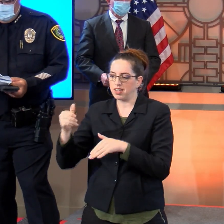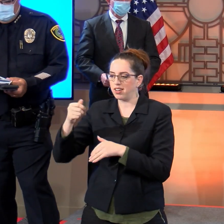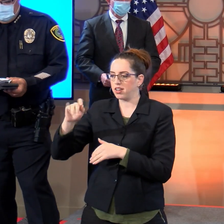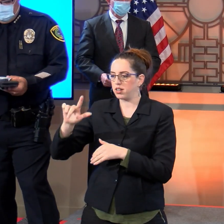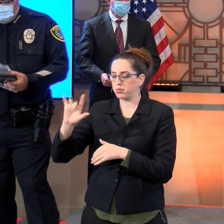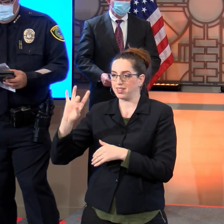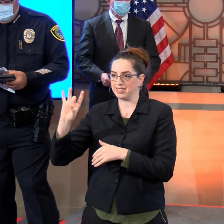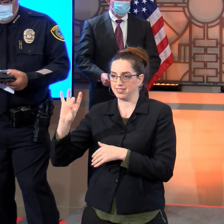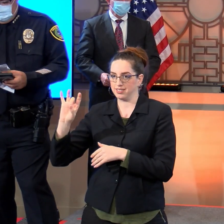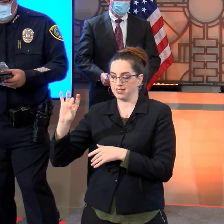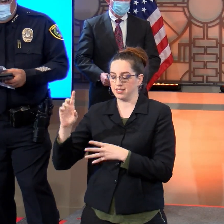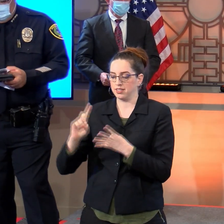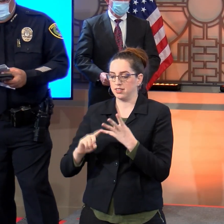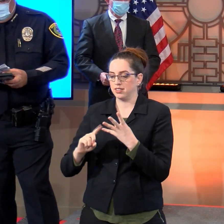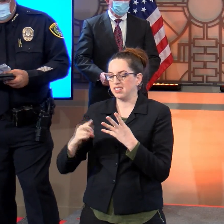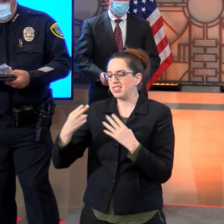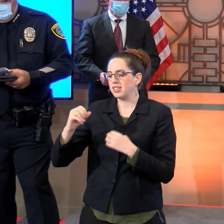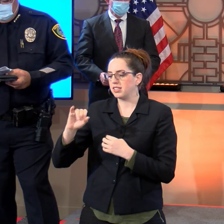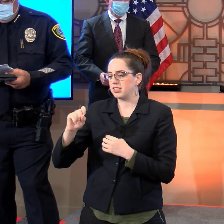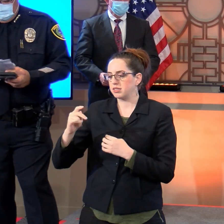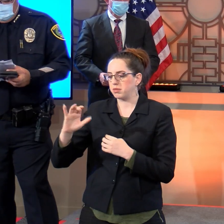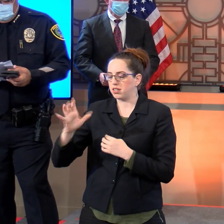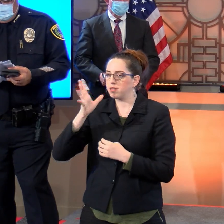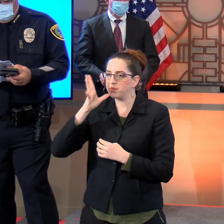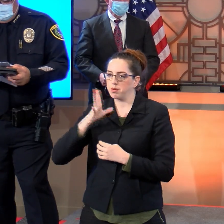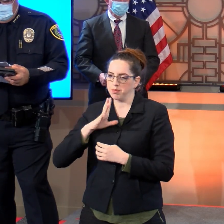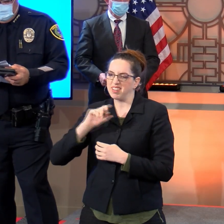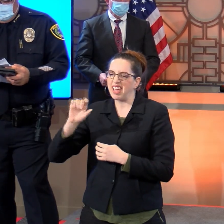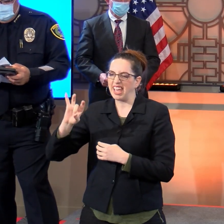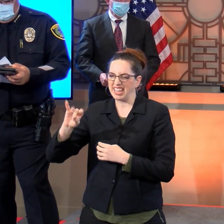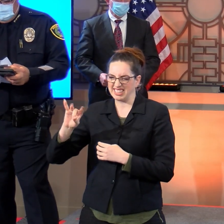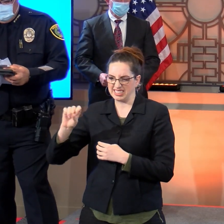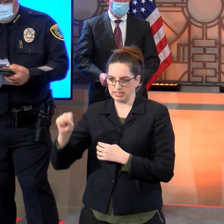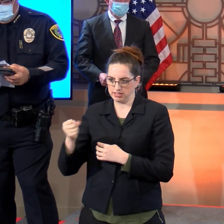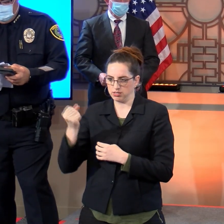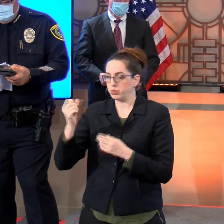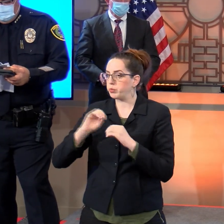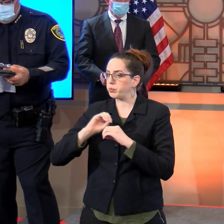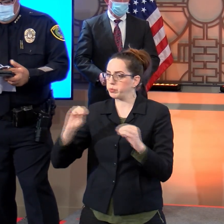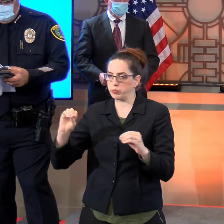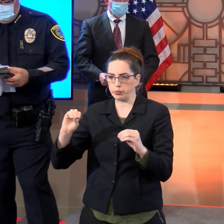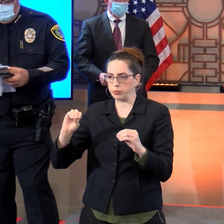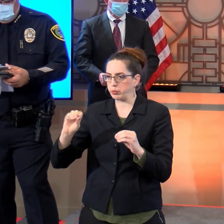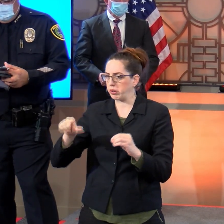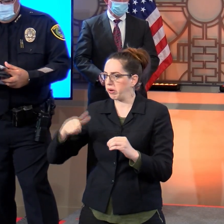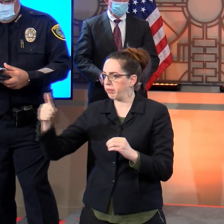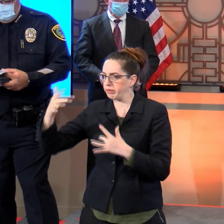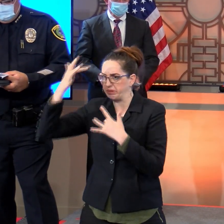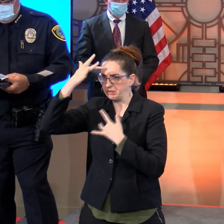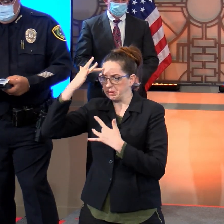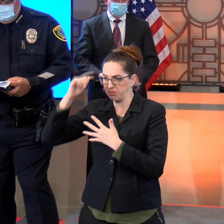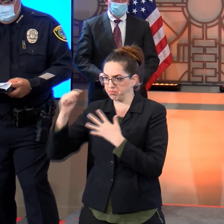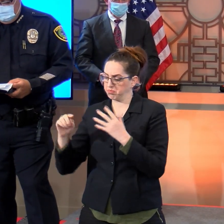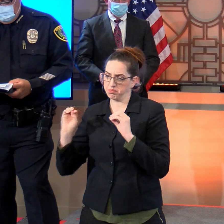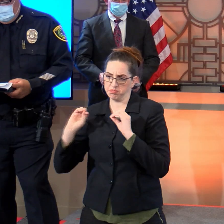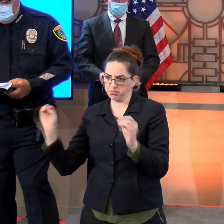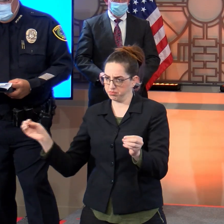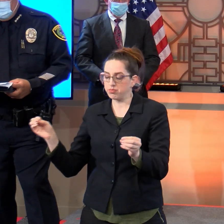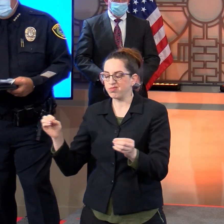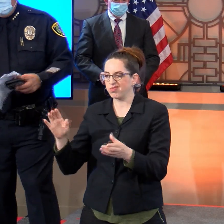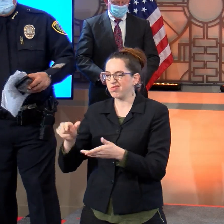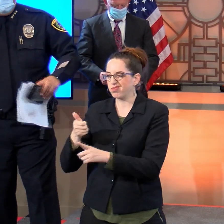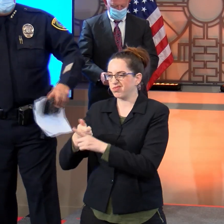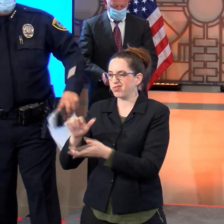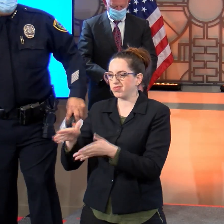April the 8th, and a Hispanic female in her 80s with no record of any underlying health conditions who